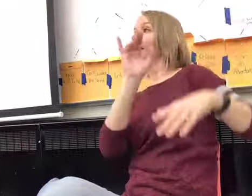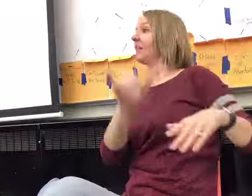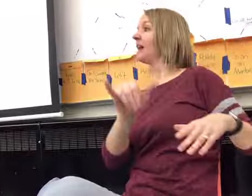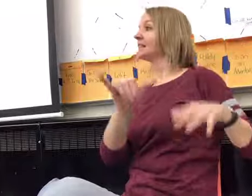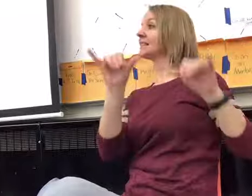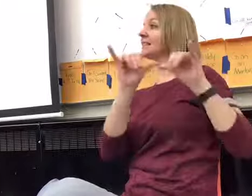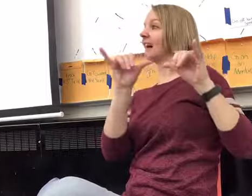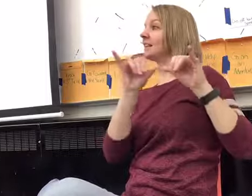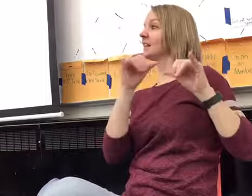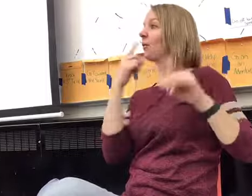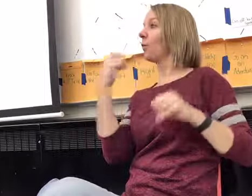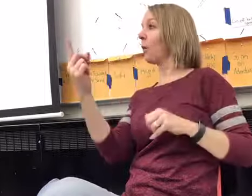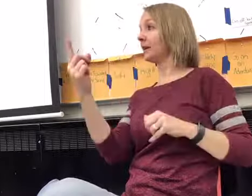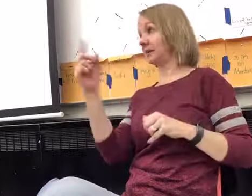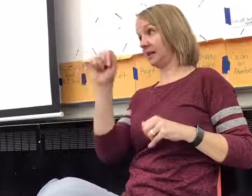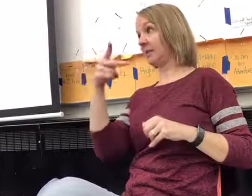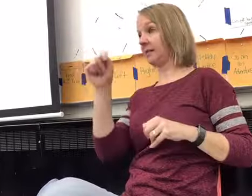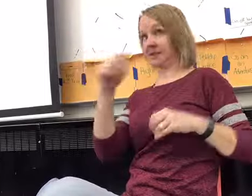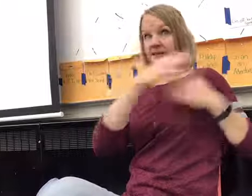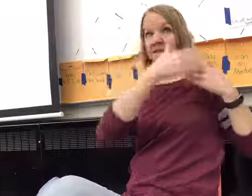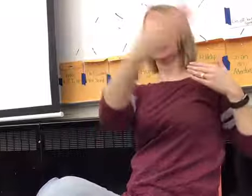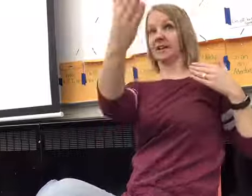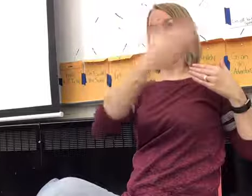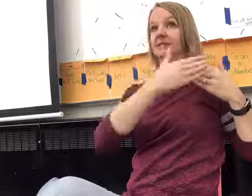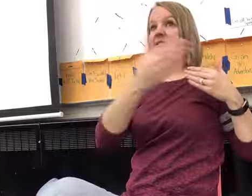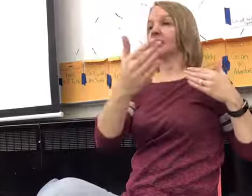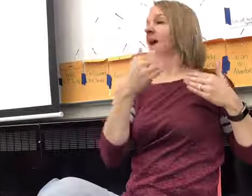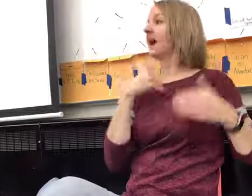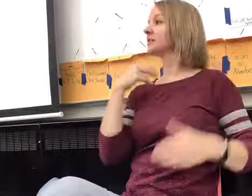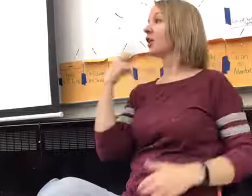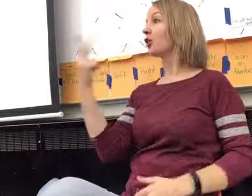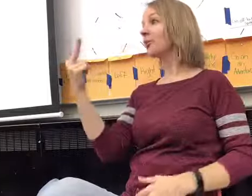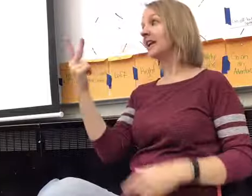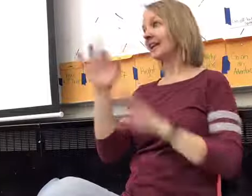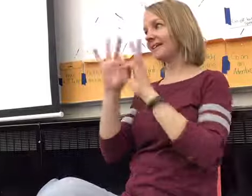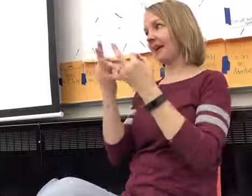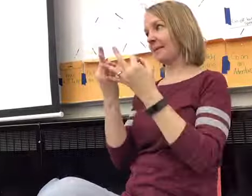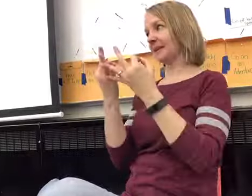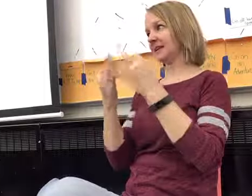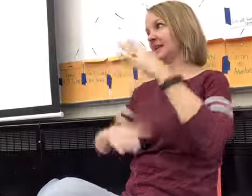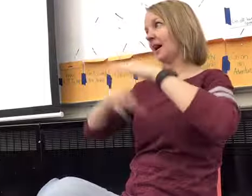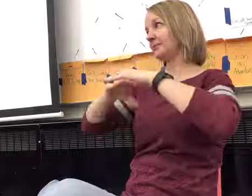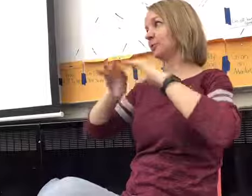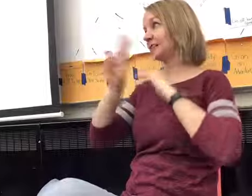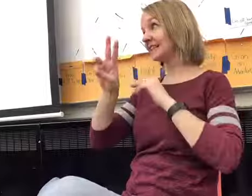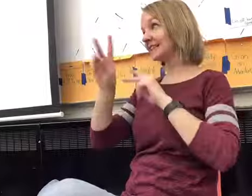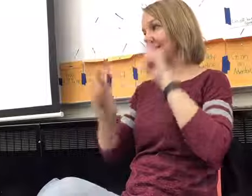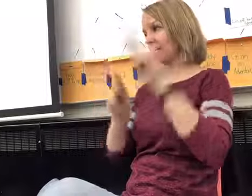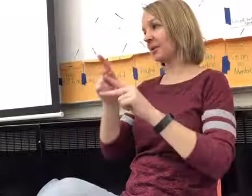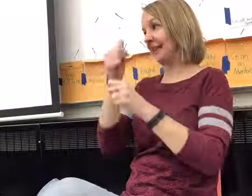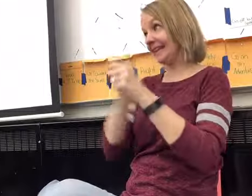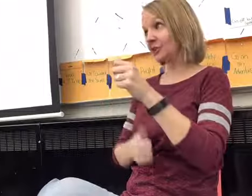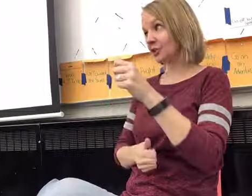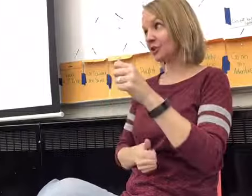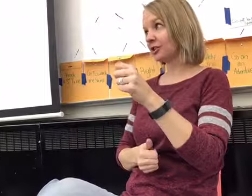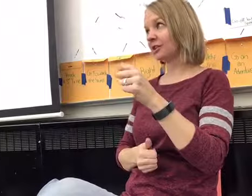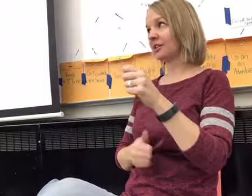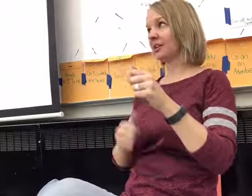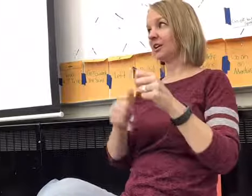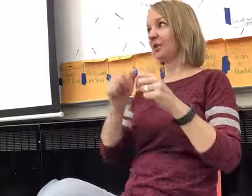one single tenement apartment. This apartment has 3 families, up to 6 people in it, which means everybody on this side of the room